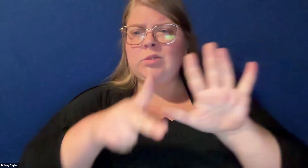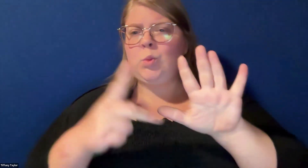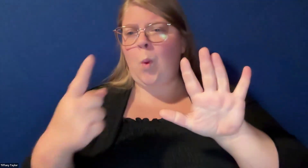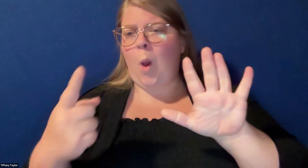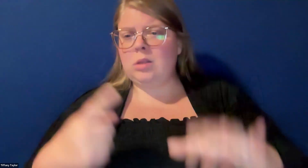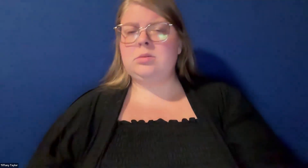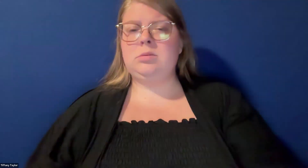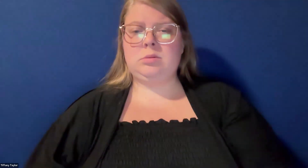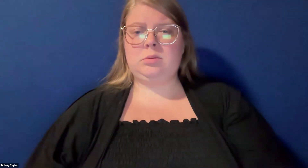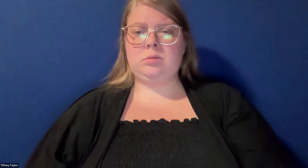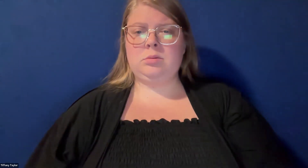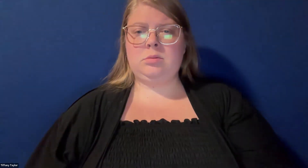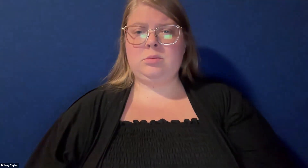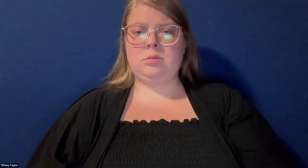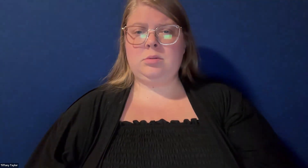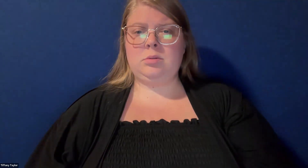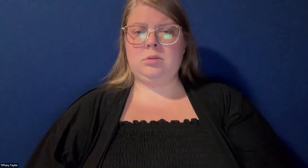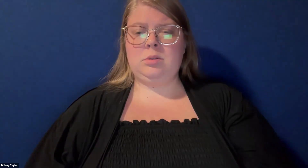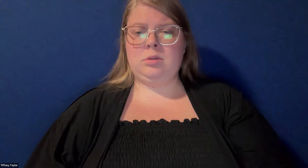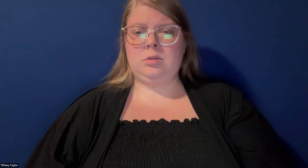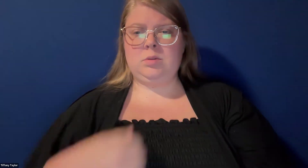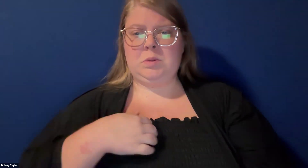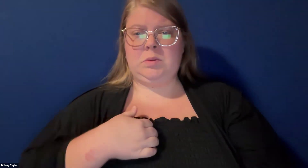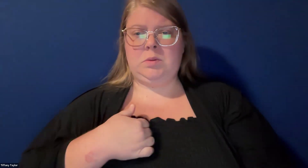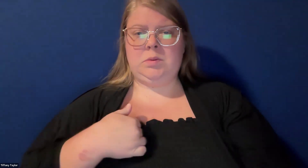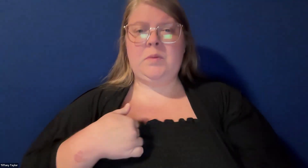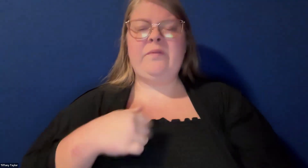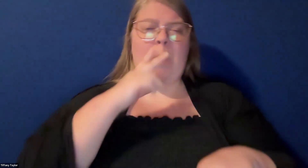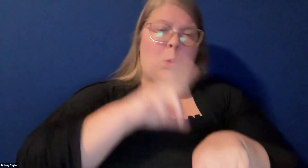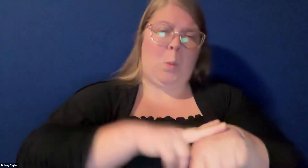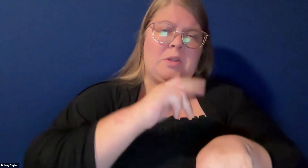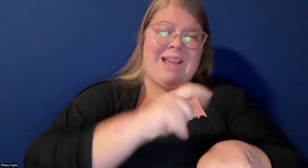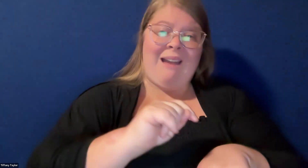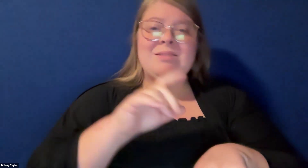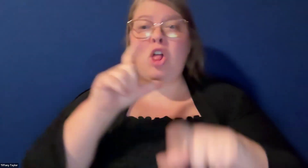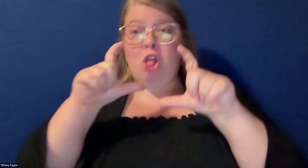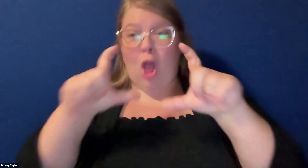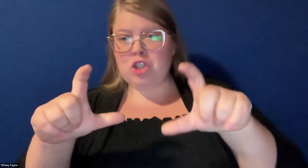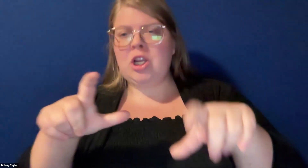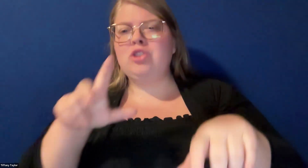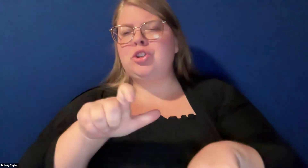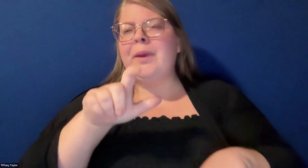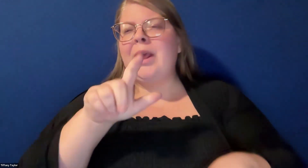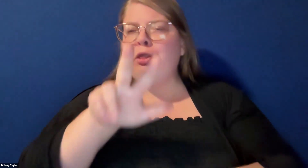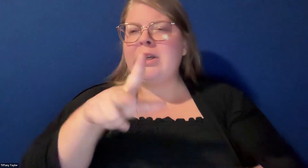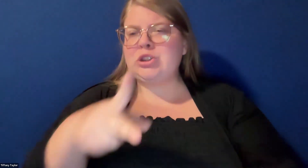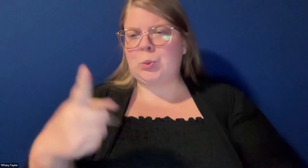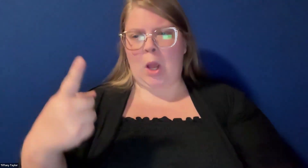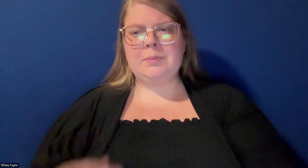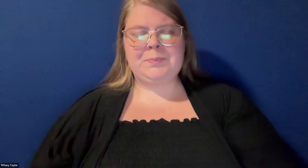text and the large text will be 3:1. So let's go into the another